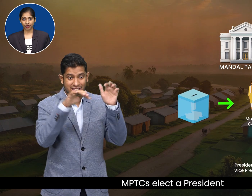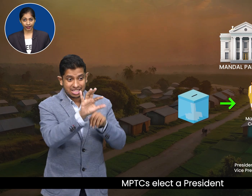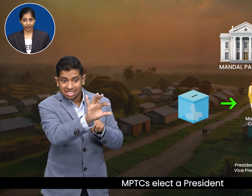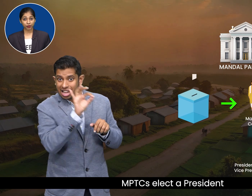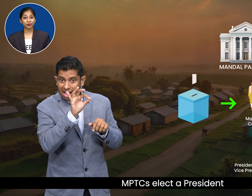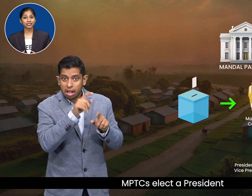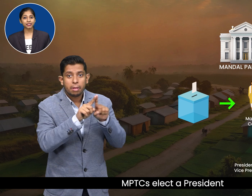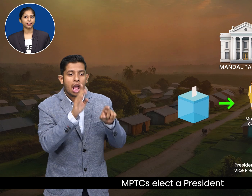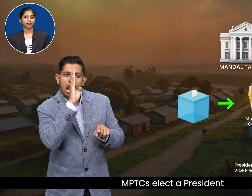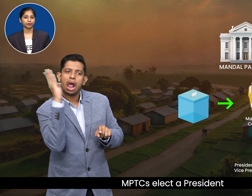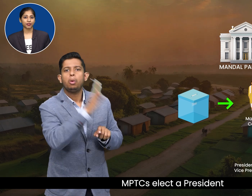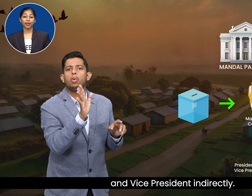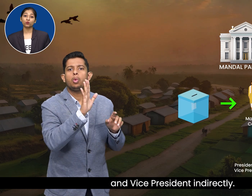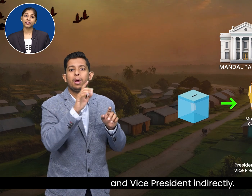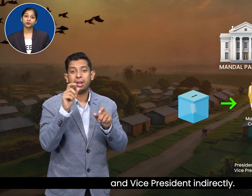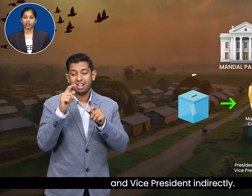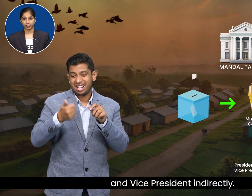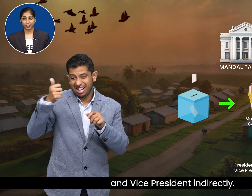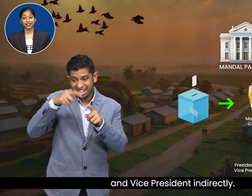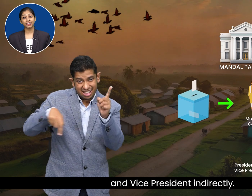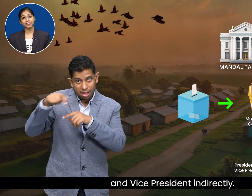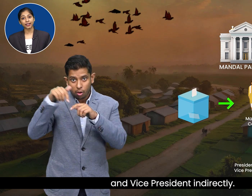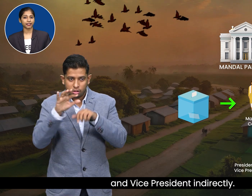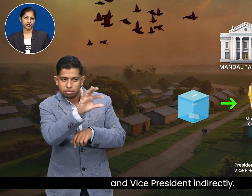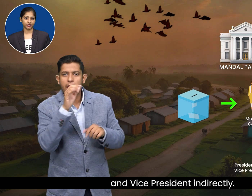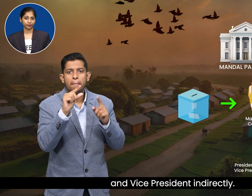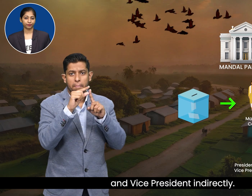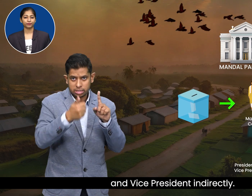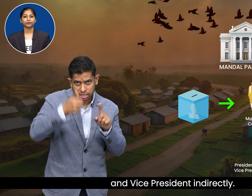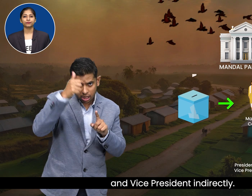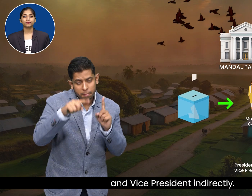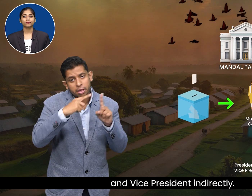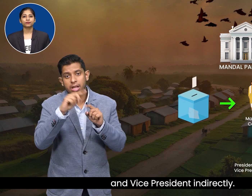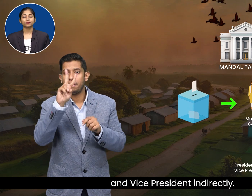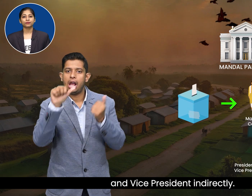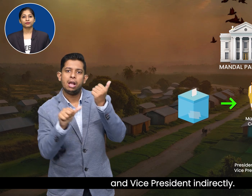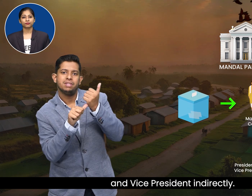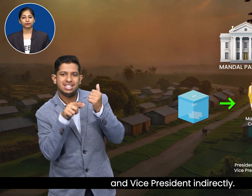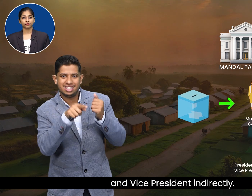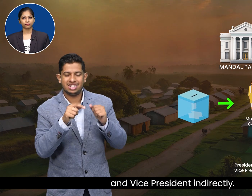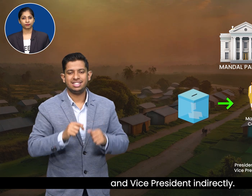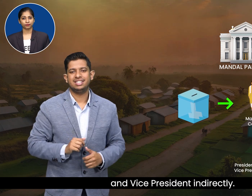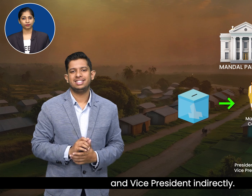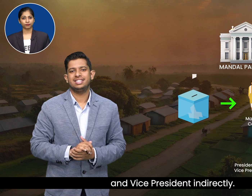MPTCs elect a president and vice president indirectly.